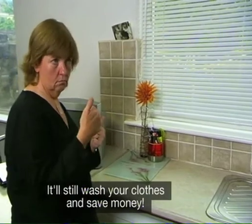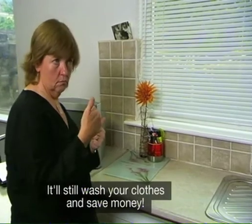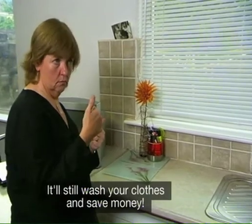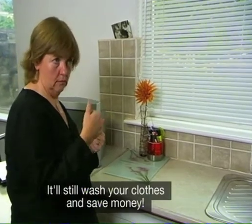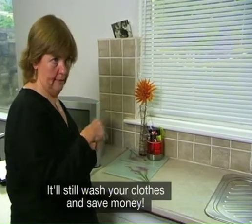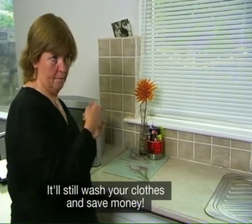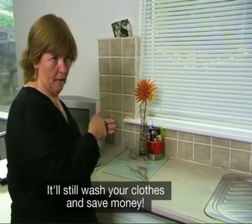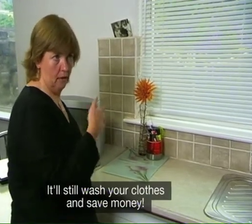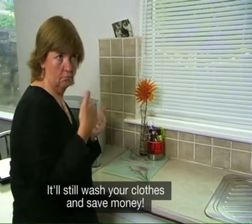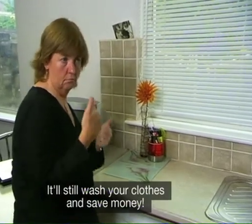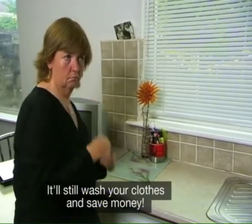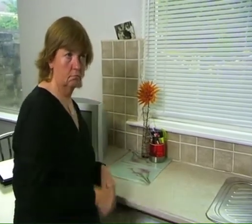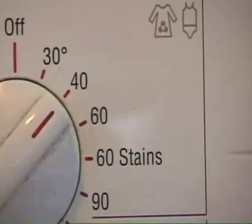clothes and save money.